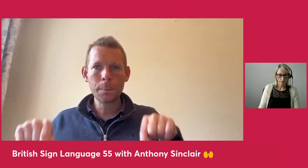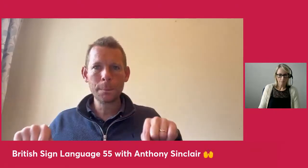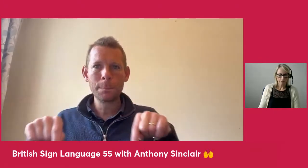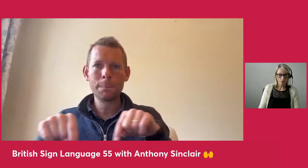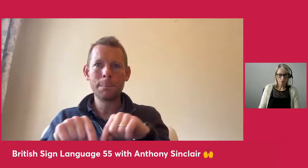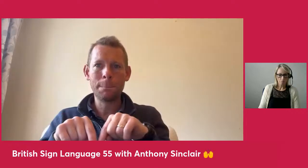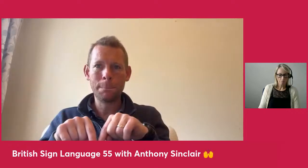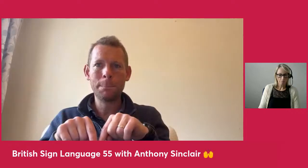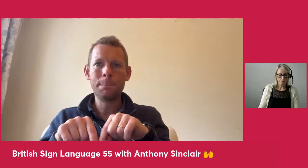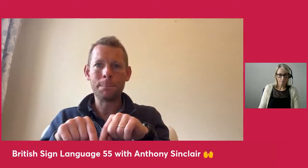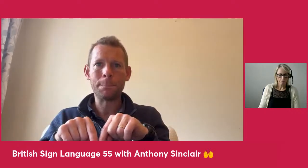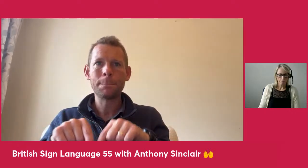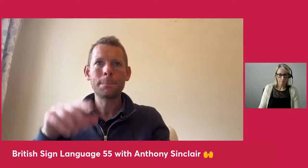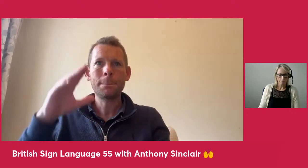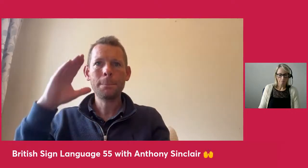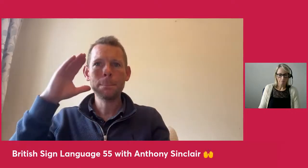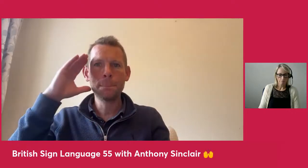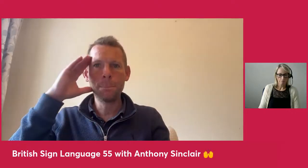and bedroom,